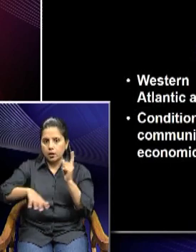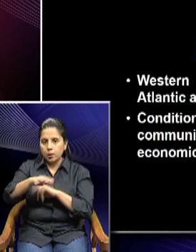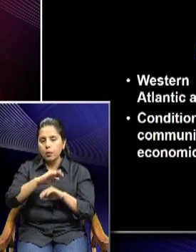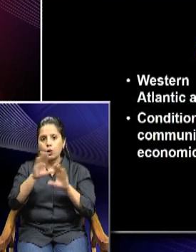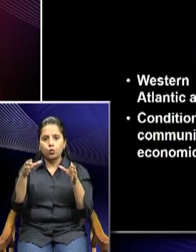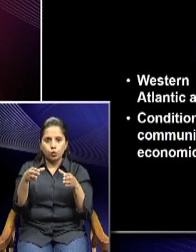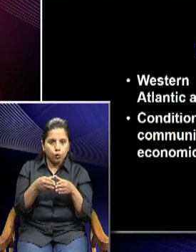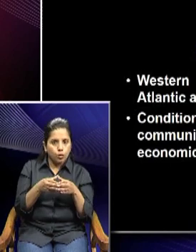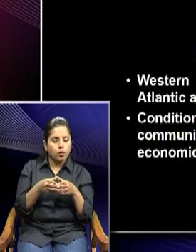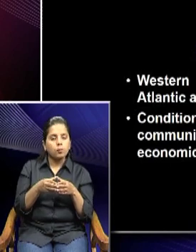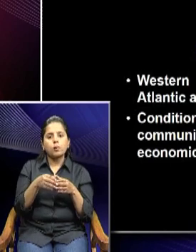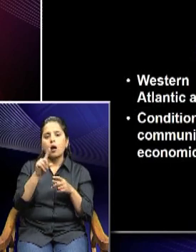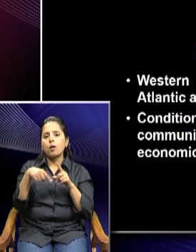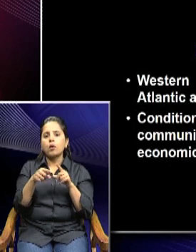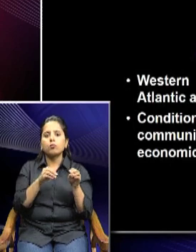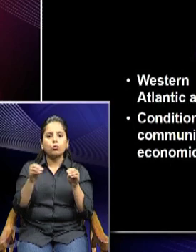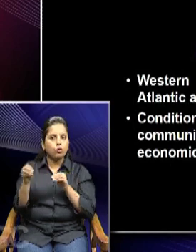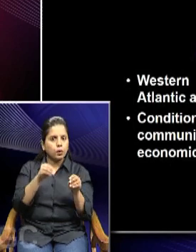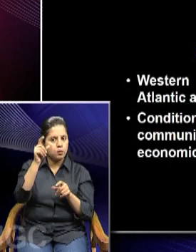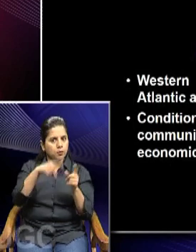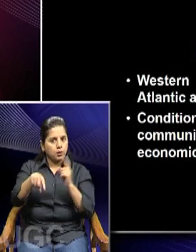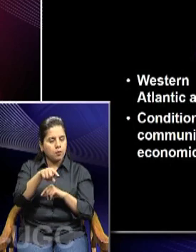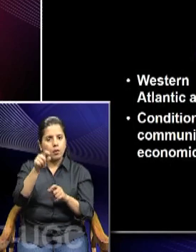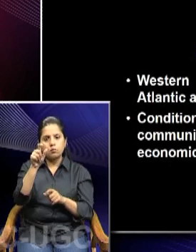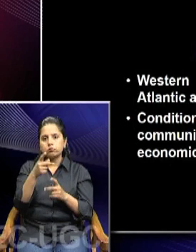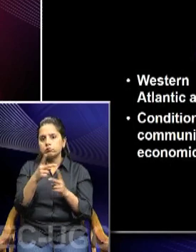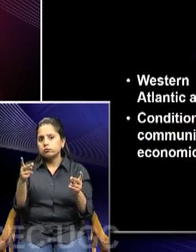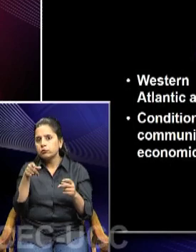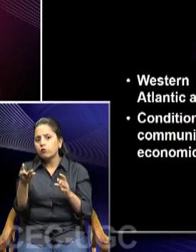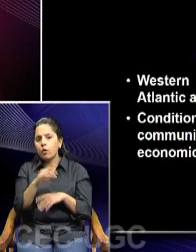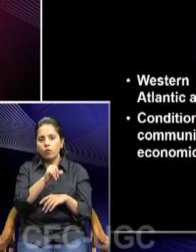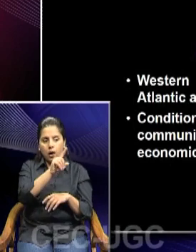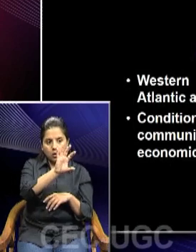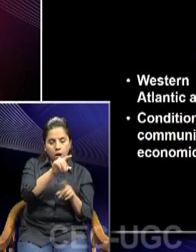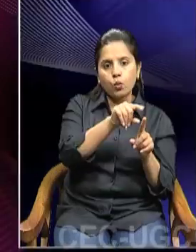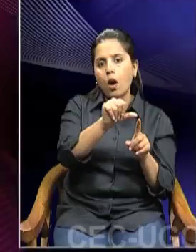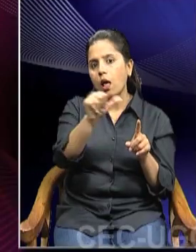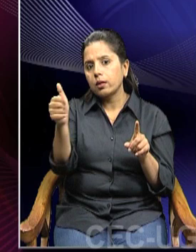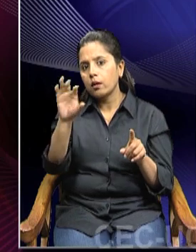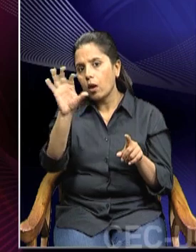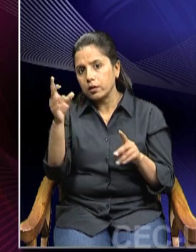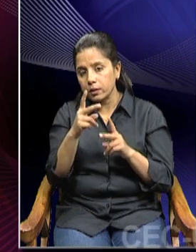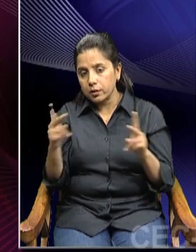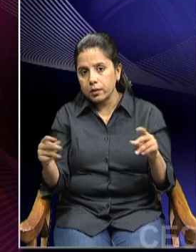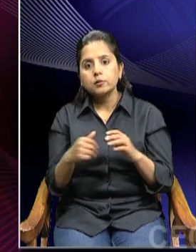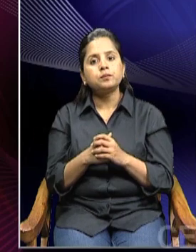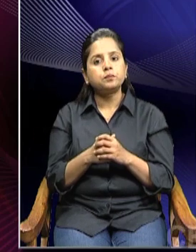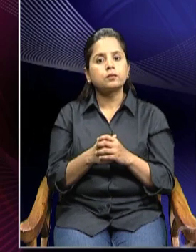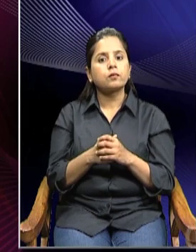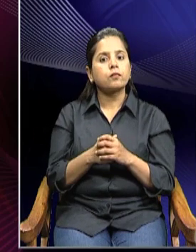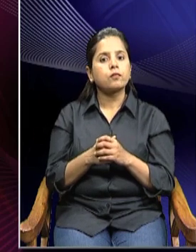groups, about mobility of people, persons from one country to another country.